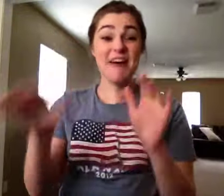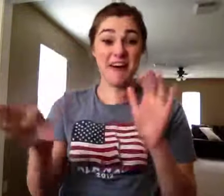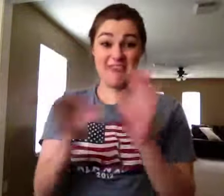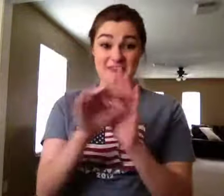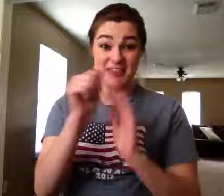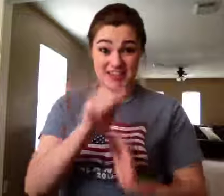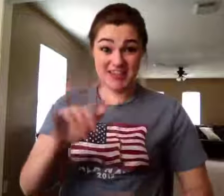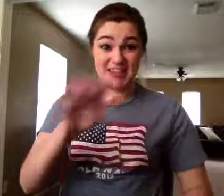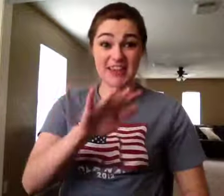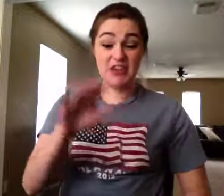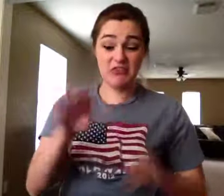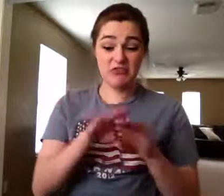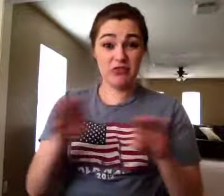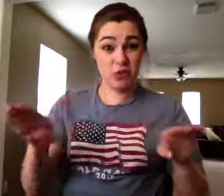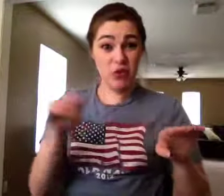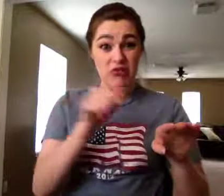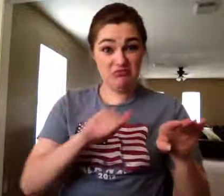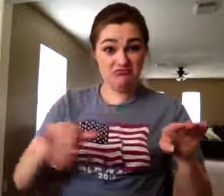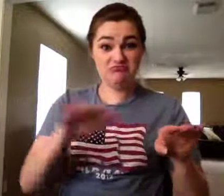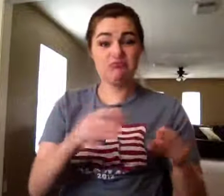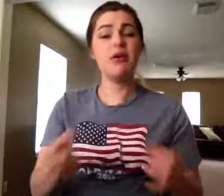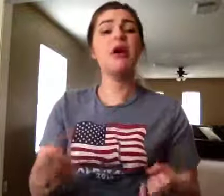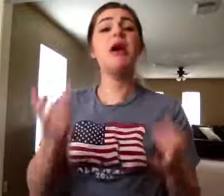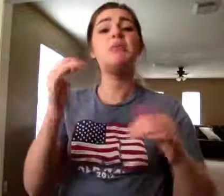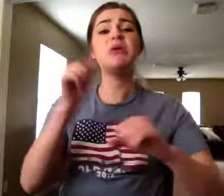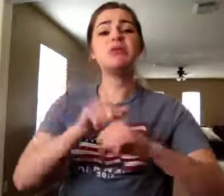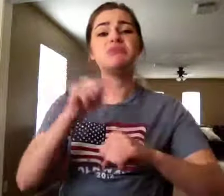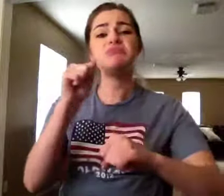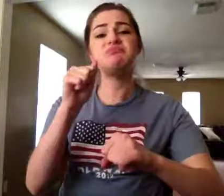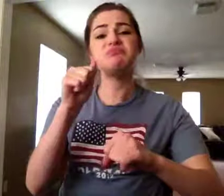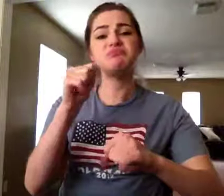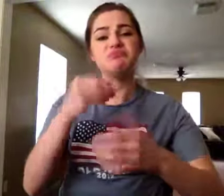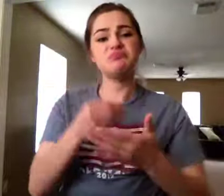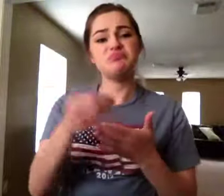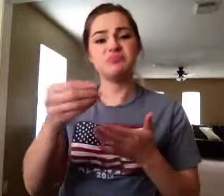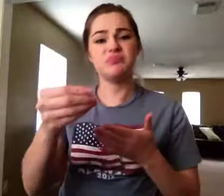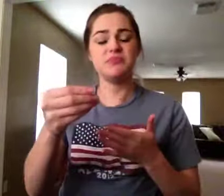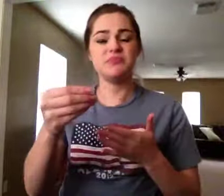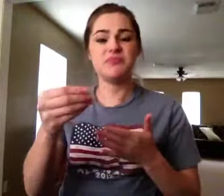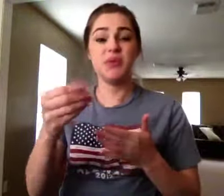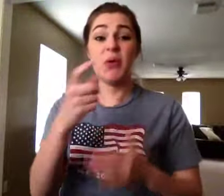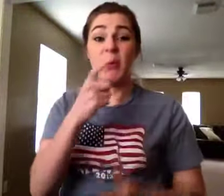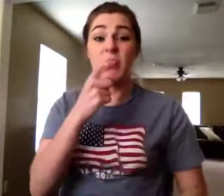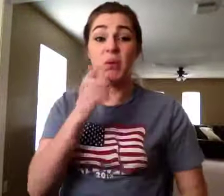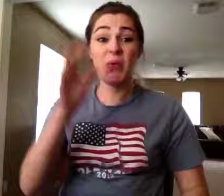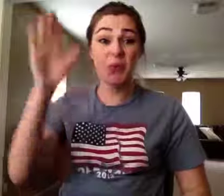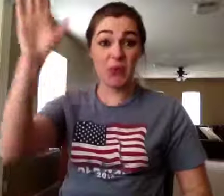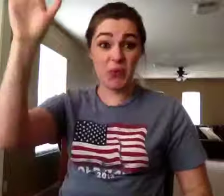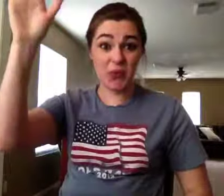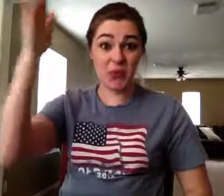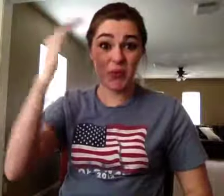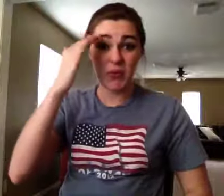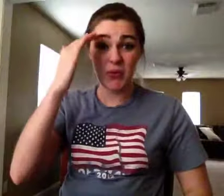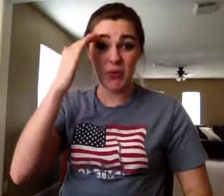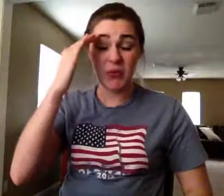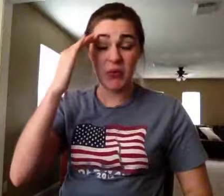to know exactly how much cement to buy. Who can tell me how to do this? This one's super easy, isn't